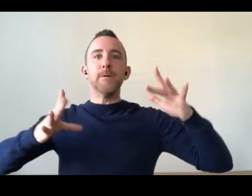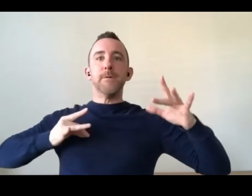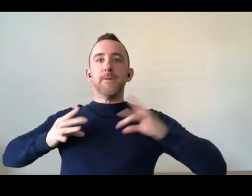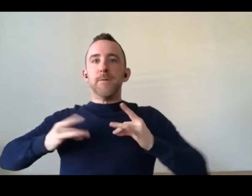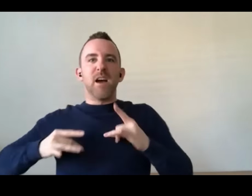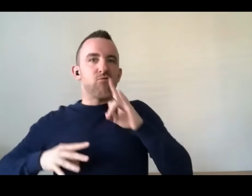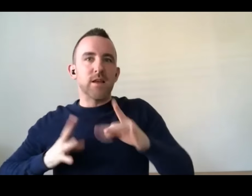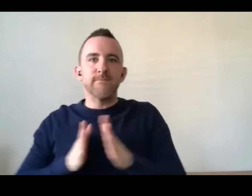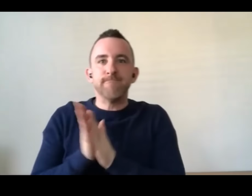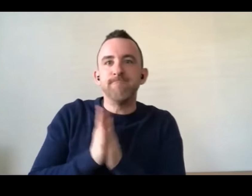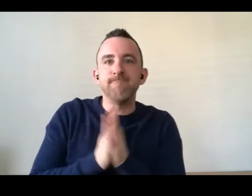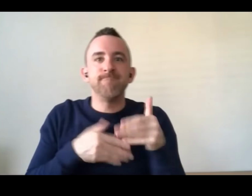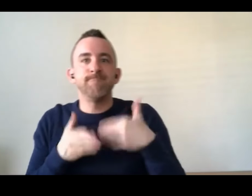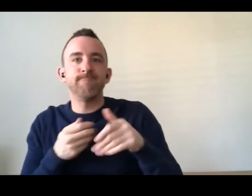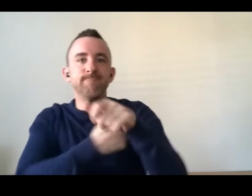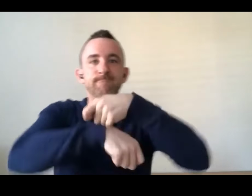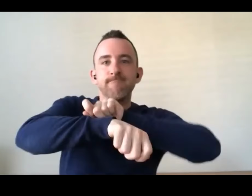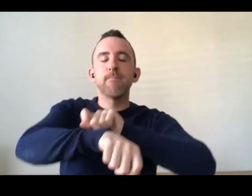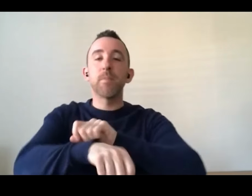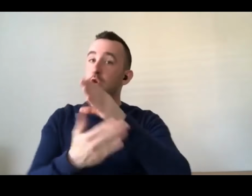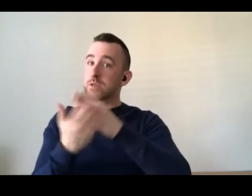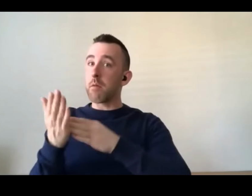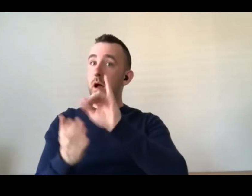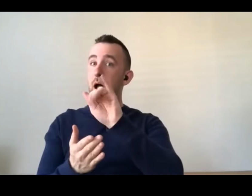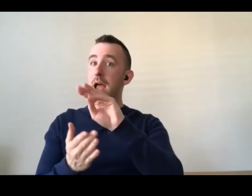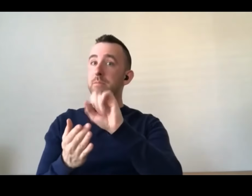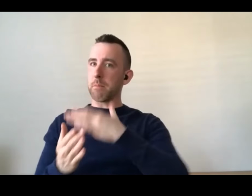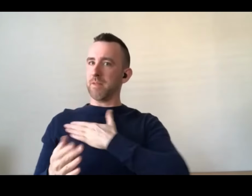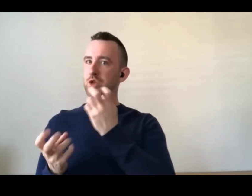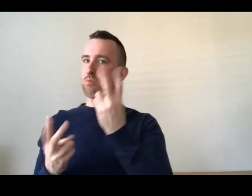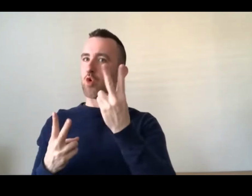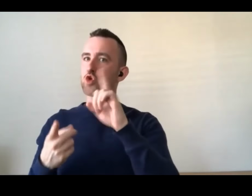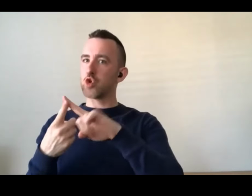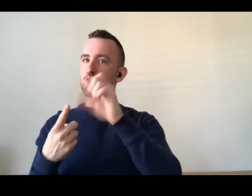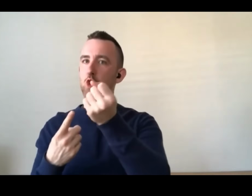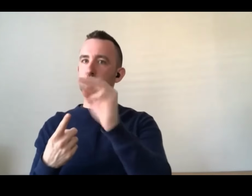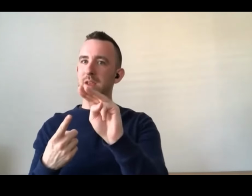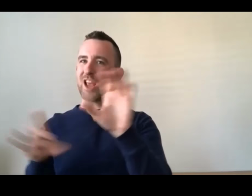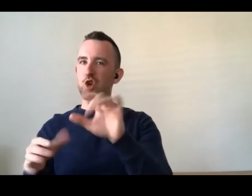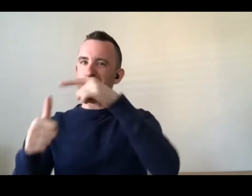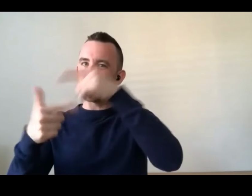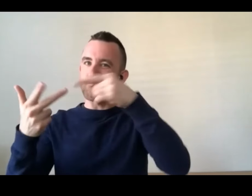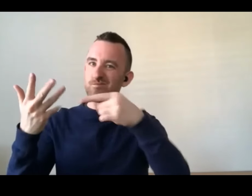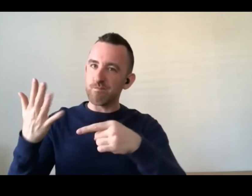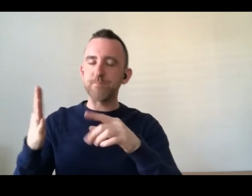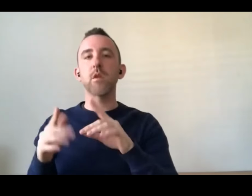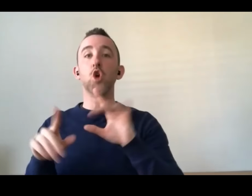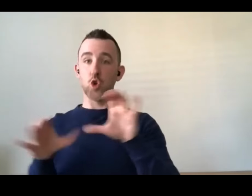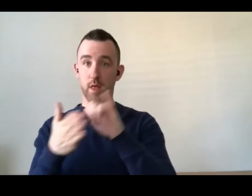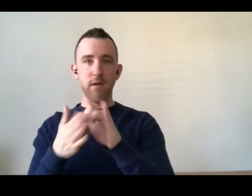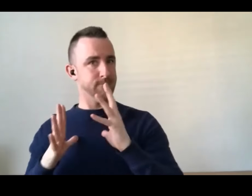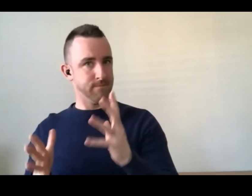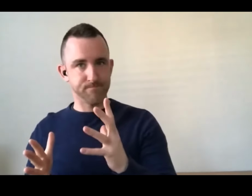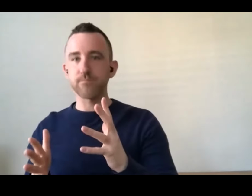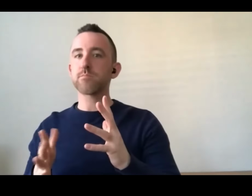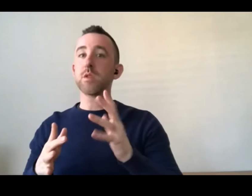whatsoever. There are items on the list that say, please post to social media and do X, Y, Z. Do those and you can post those.